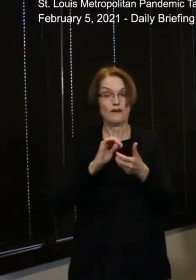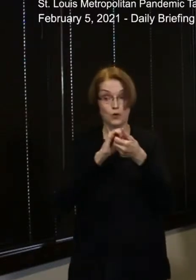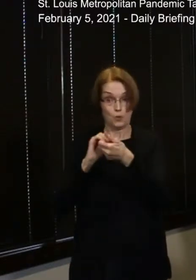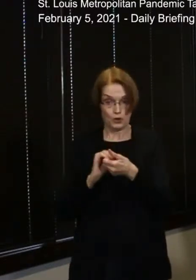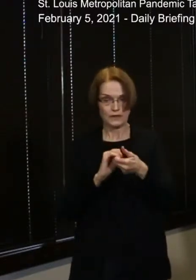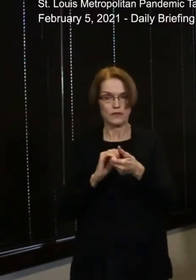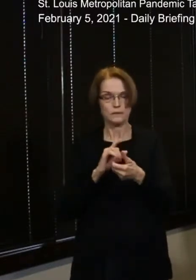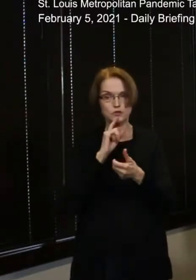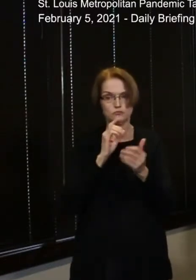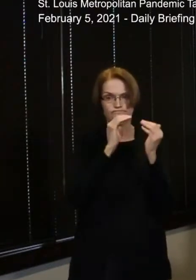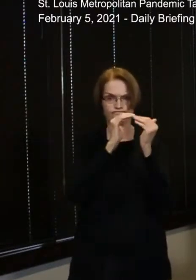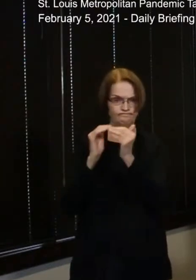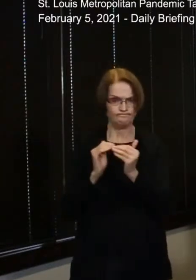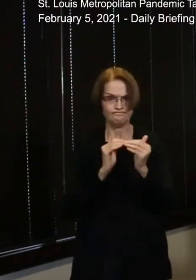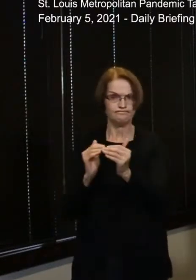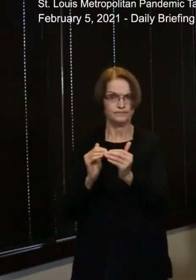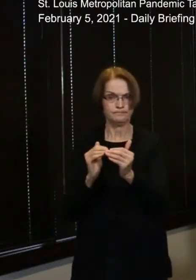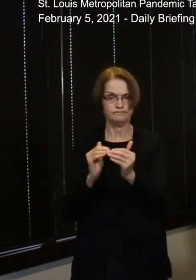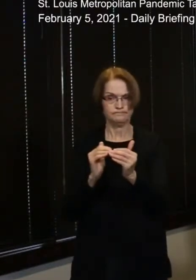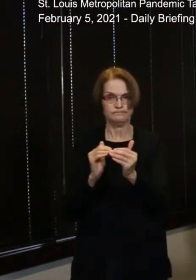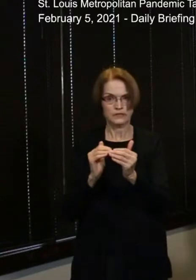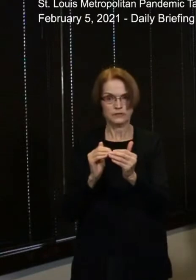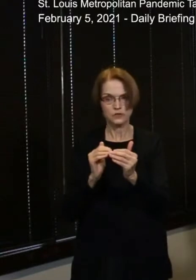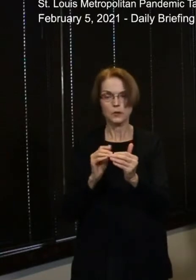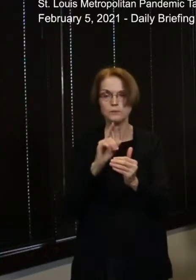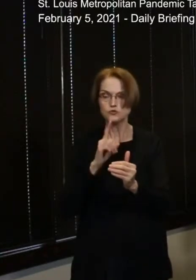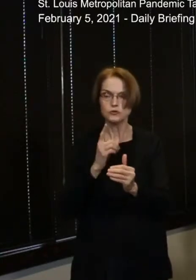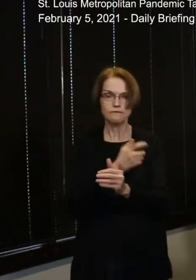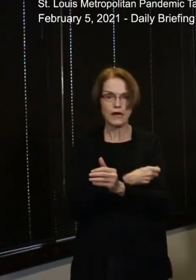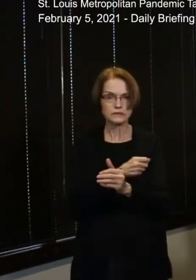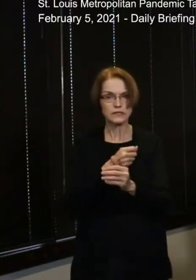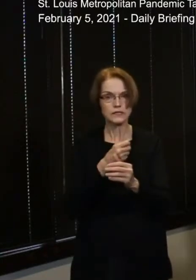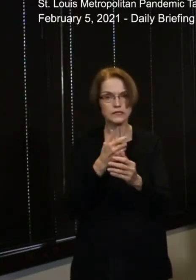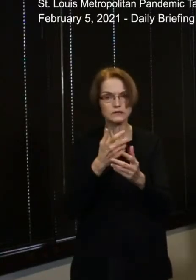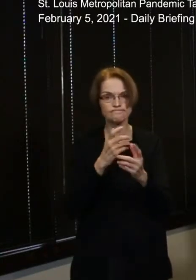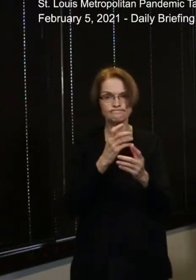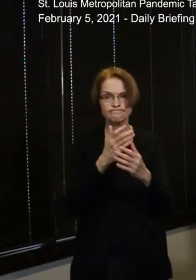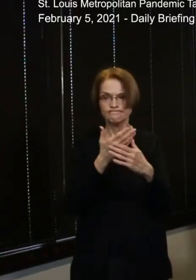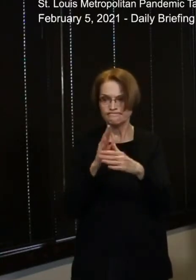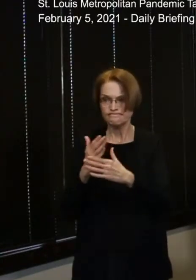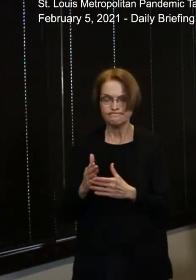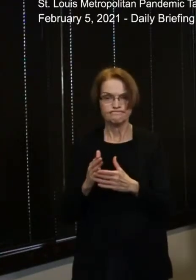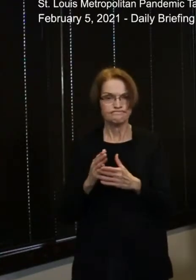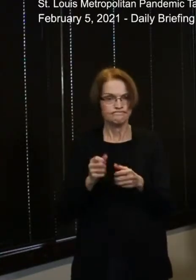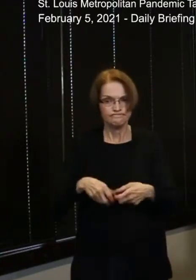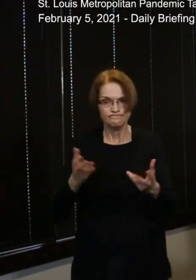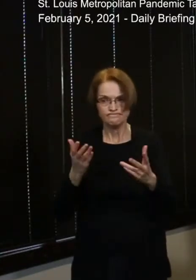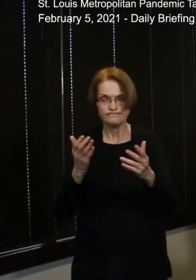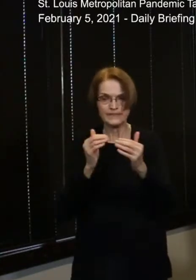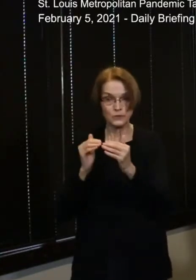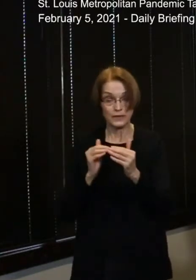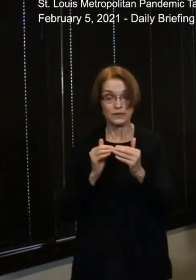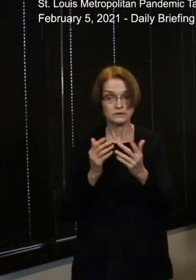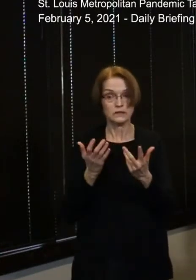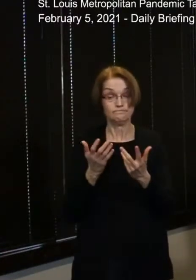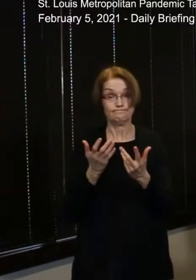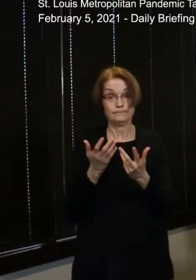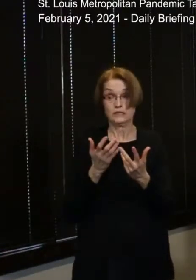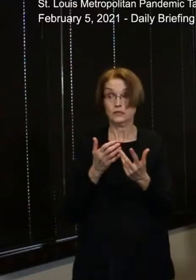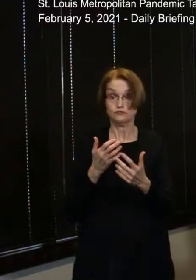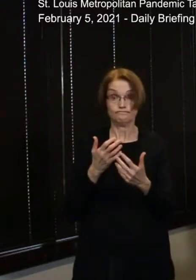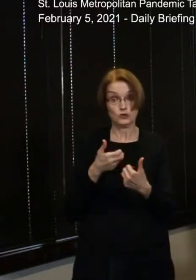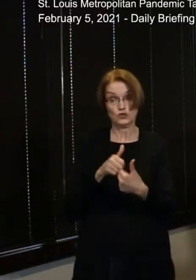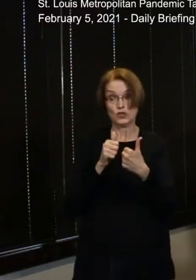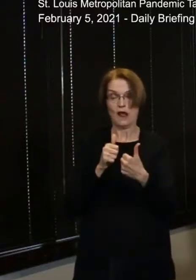equity lens in vaccine distribution. It's becoming a little bit more challenging given the scarcity of vaccine, but